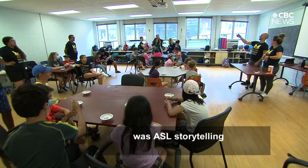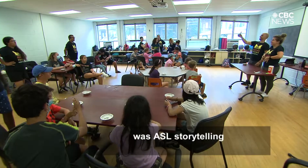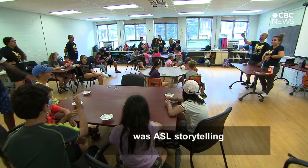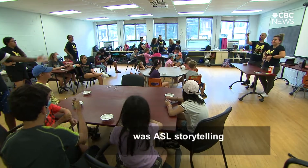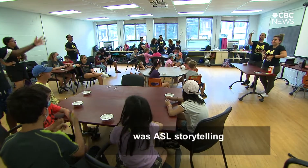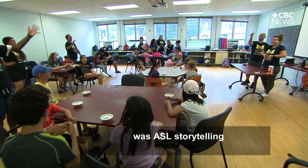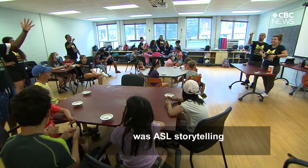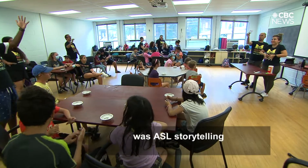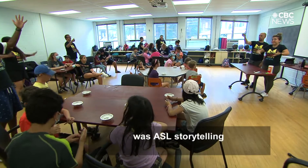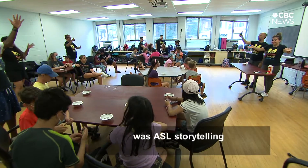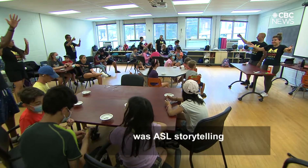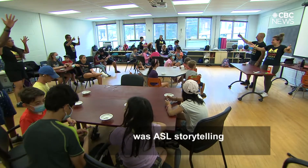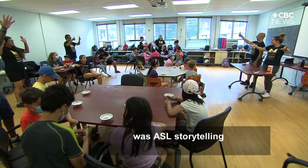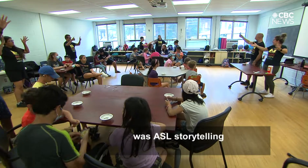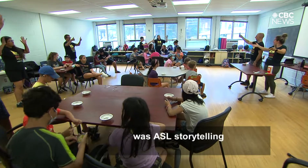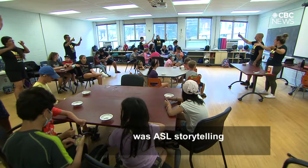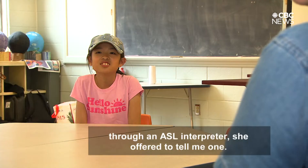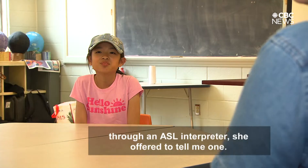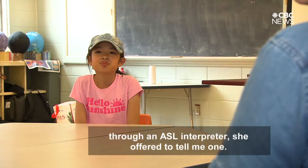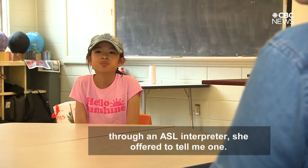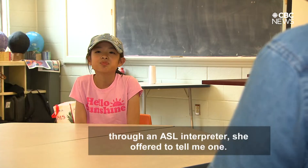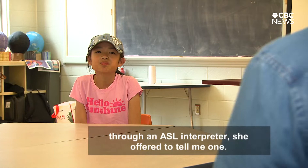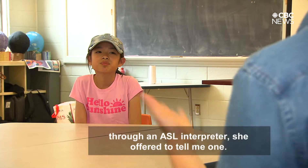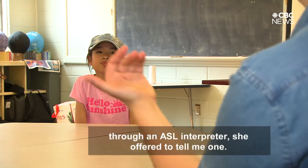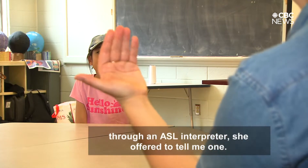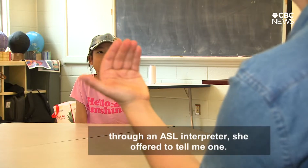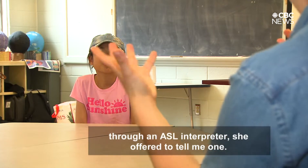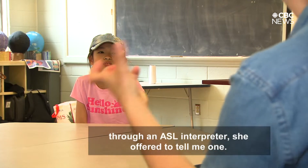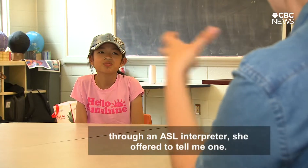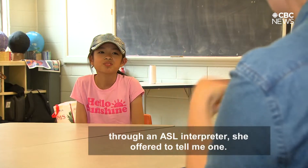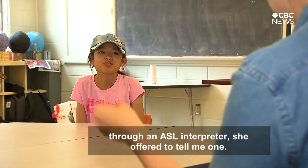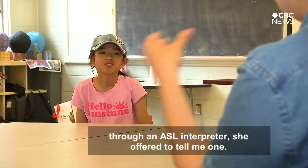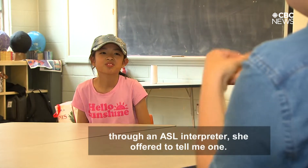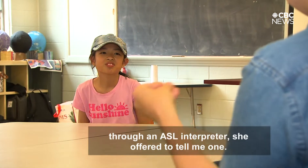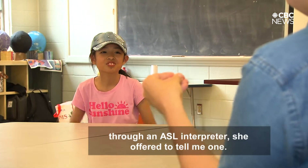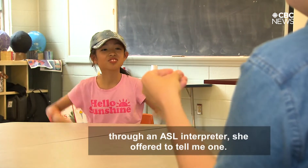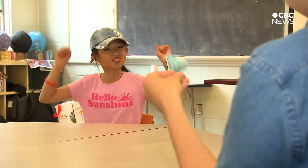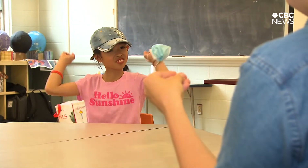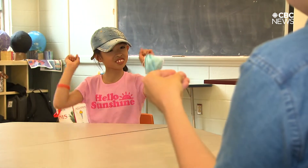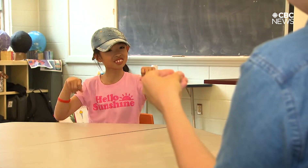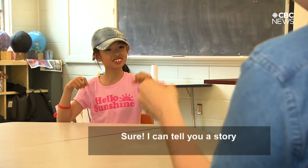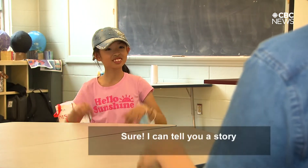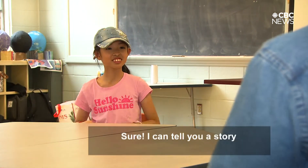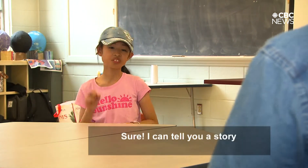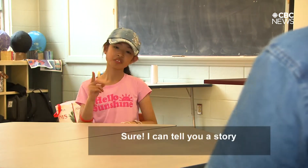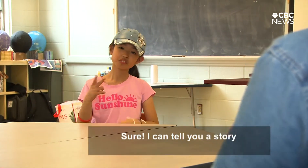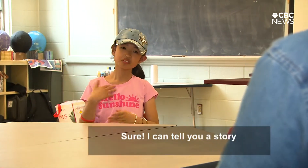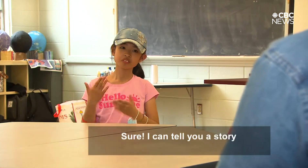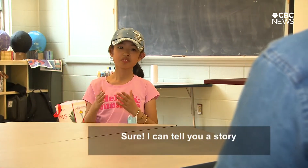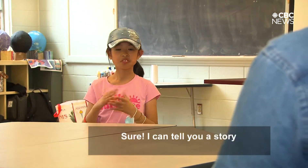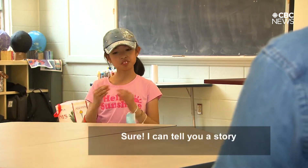was ASL storytelling. Through an ASL interpreter, she offered to tell me one. Sure, I can tell you a